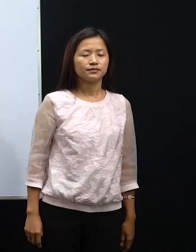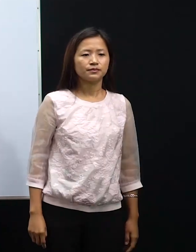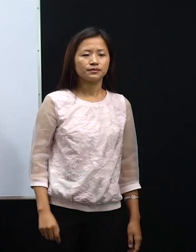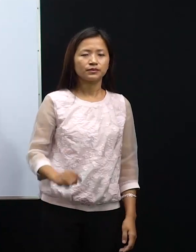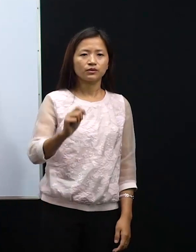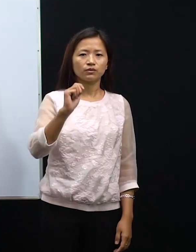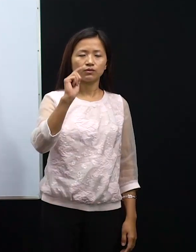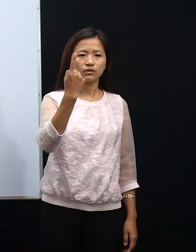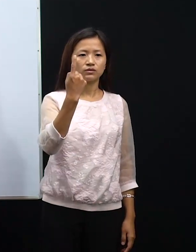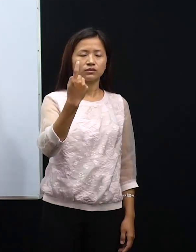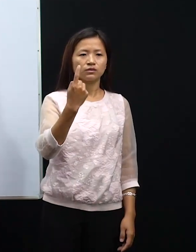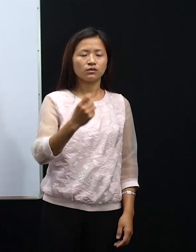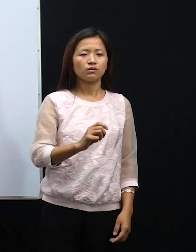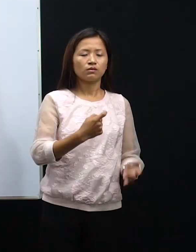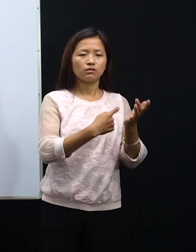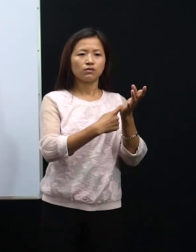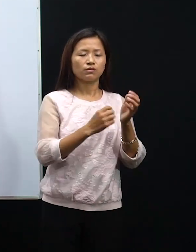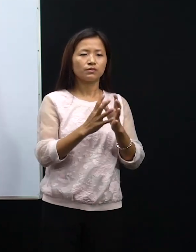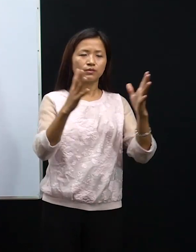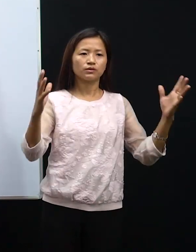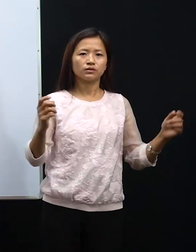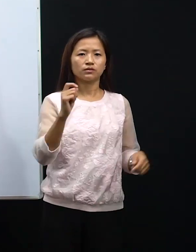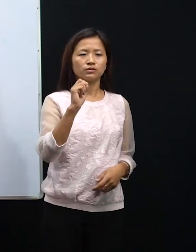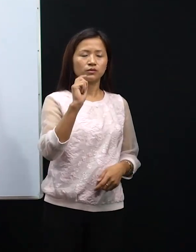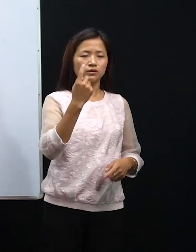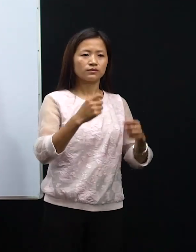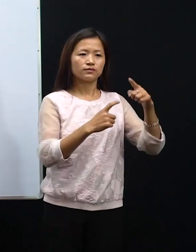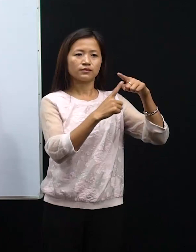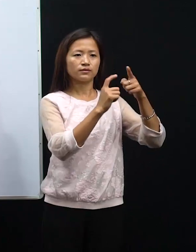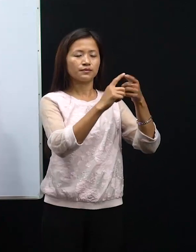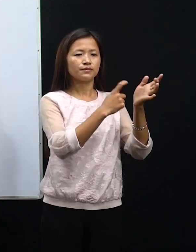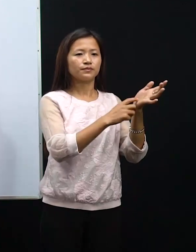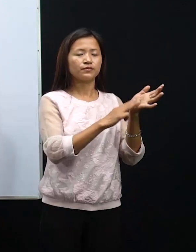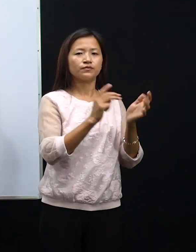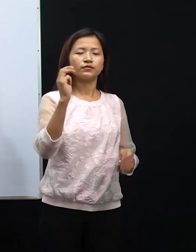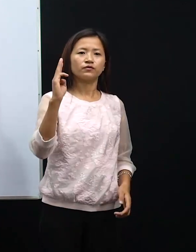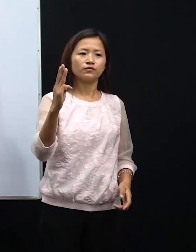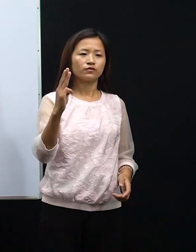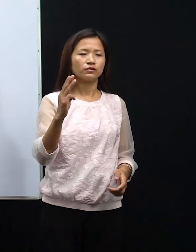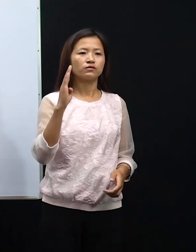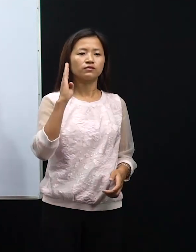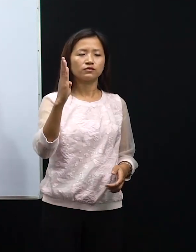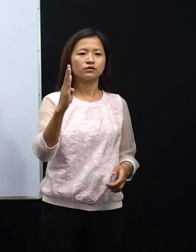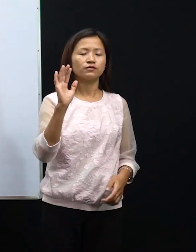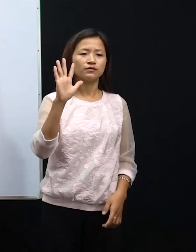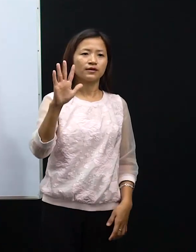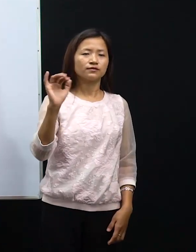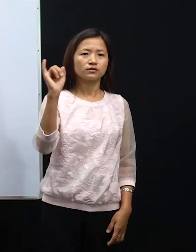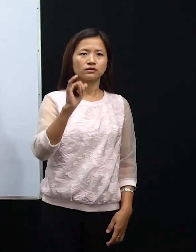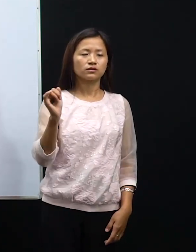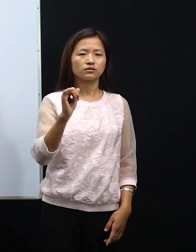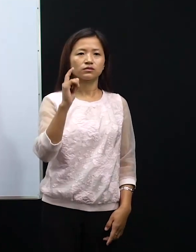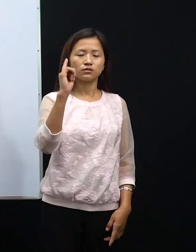One or more than one term. So a polynomial can have even 4 terms, 5 terms, 6 terms,